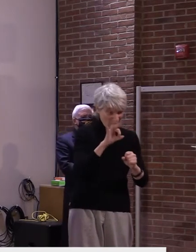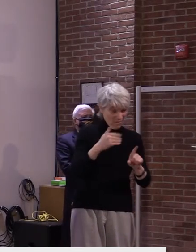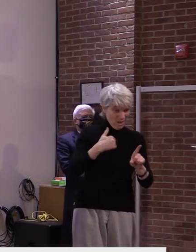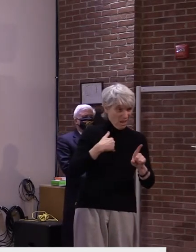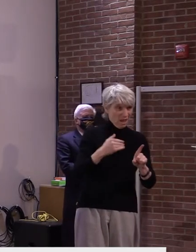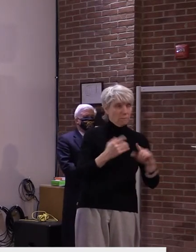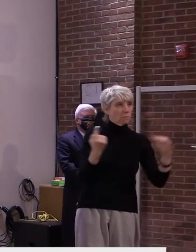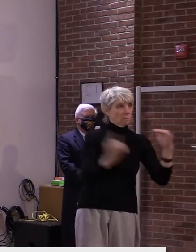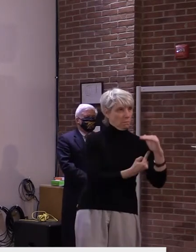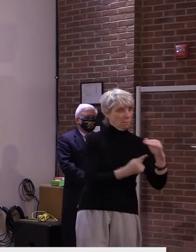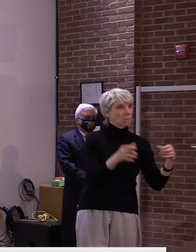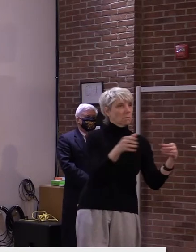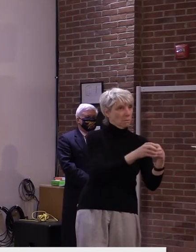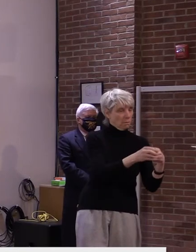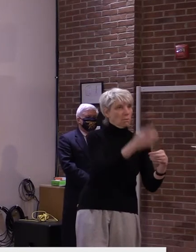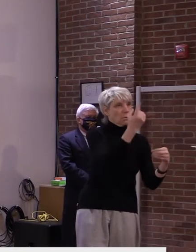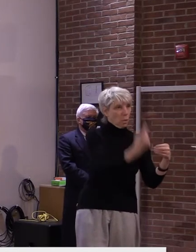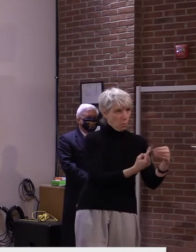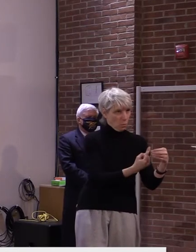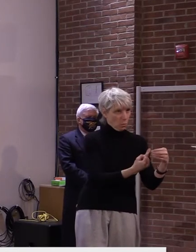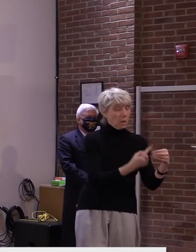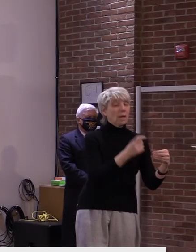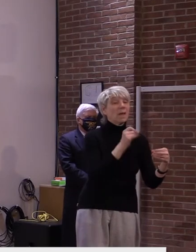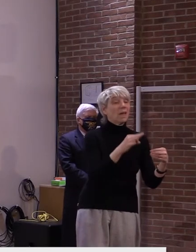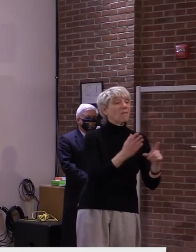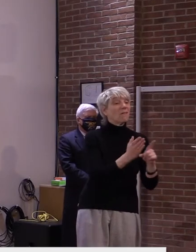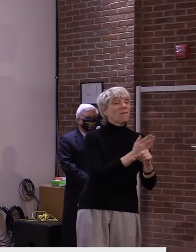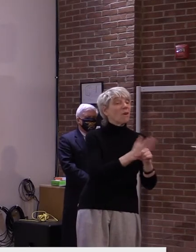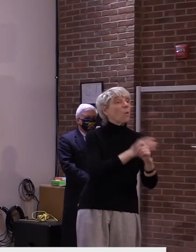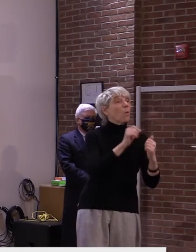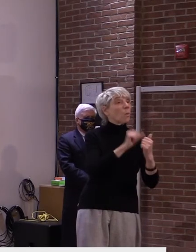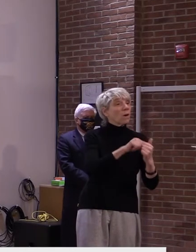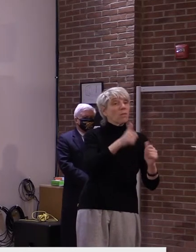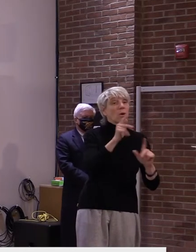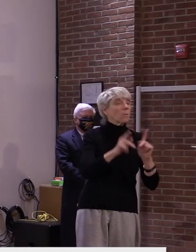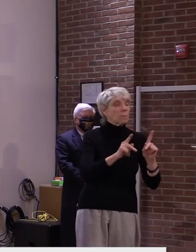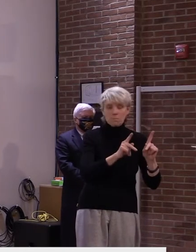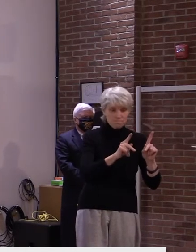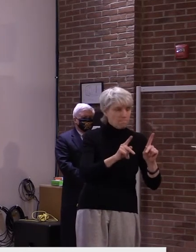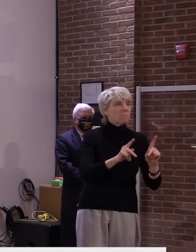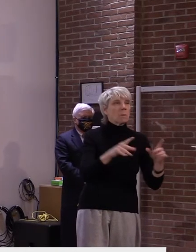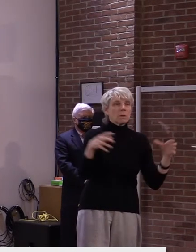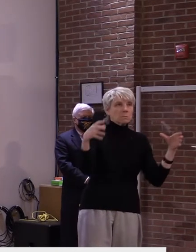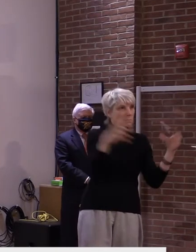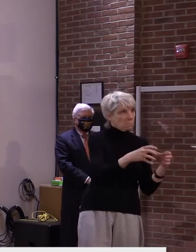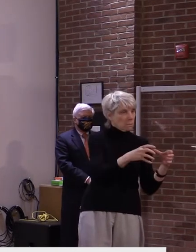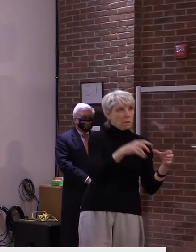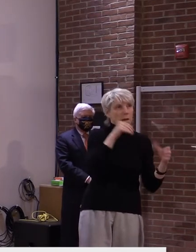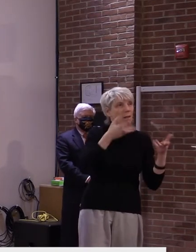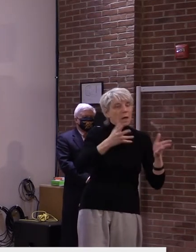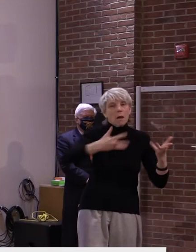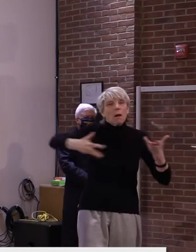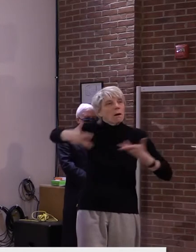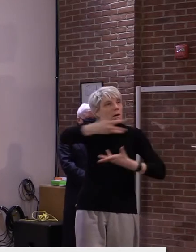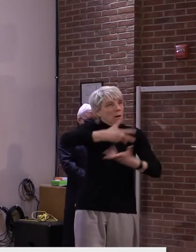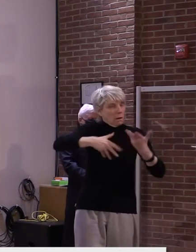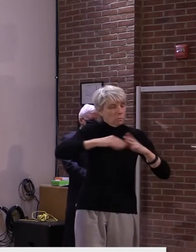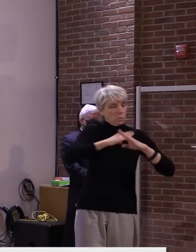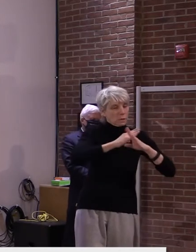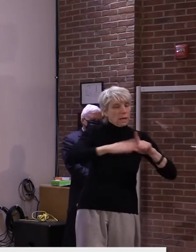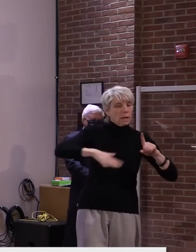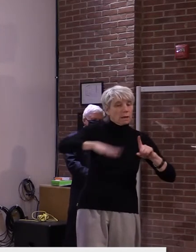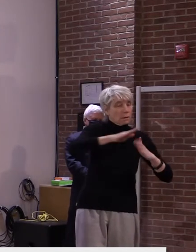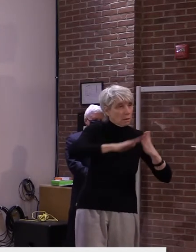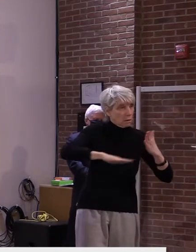quarantine before the semester even begins. This allows school to start safely and helps protect the surrounding communities.